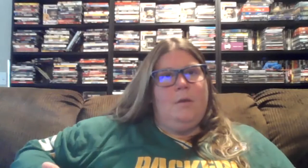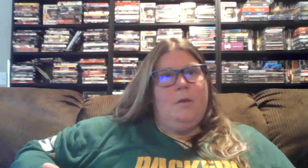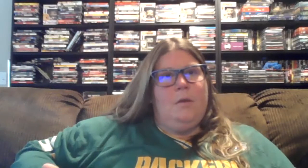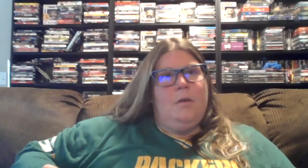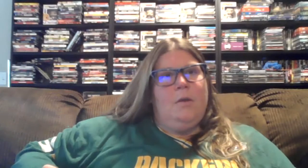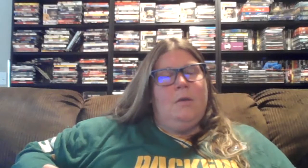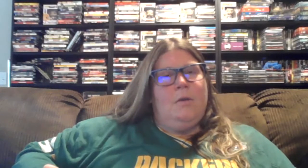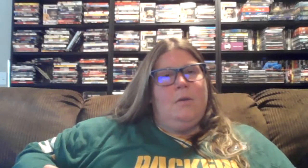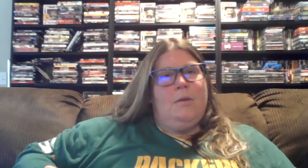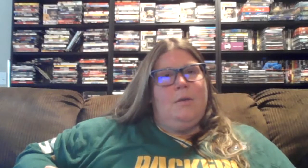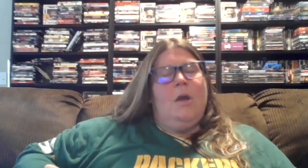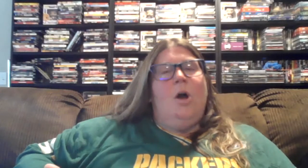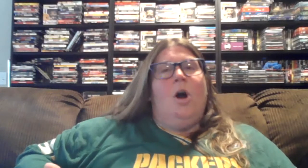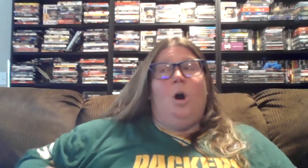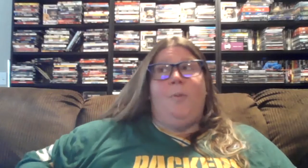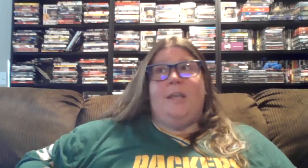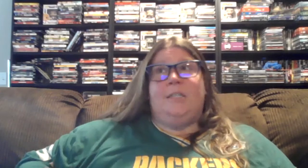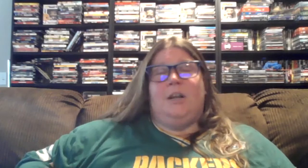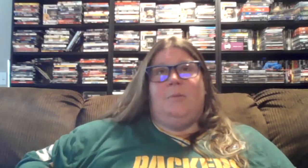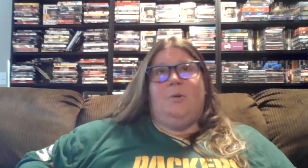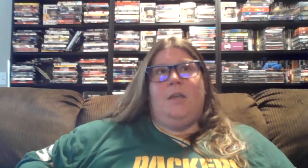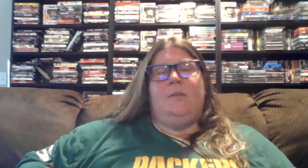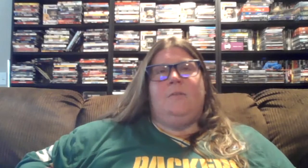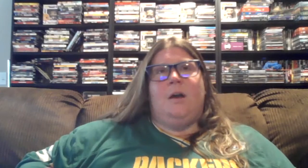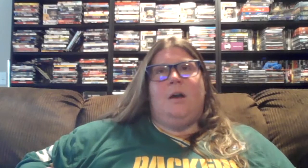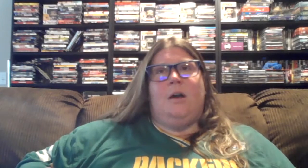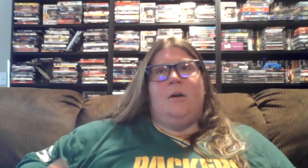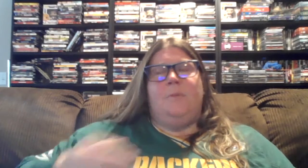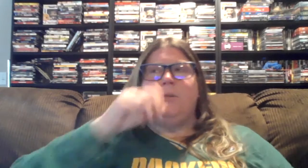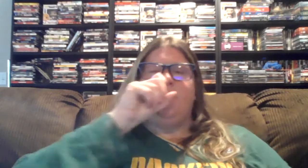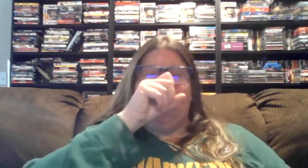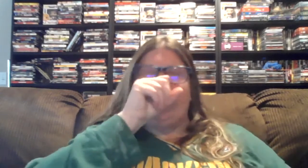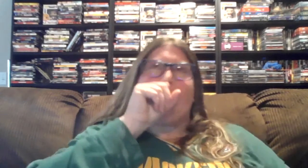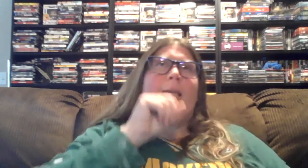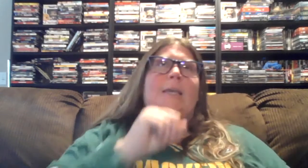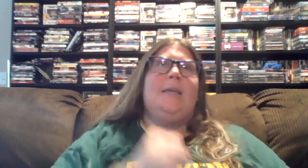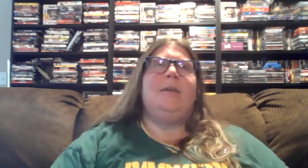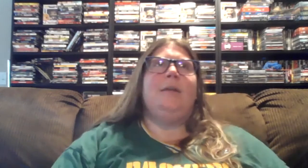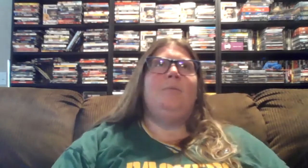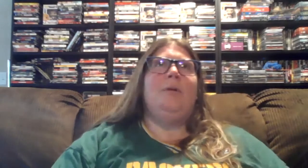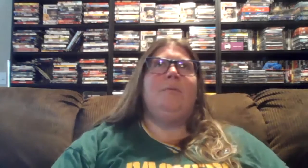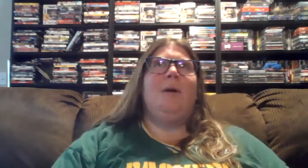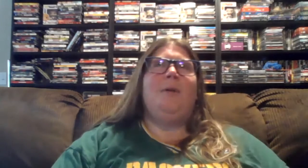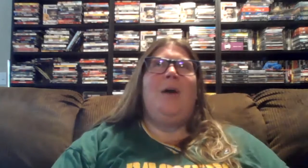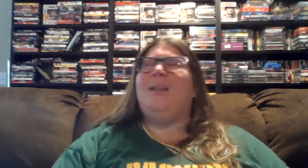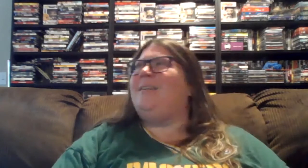and closing. Opening ceremonies. Let's see. How would I